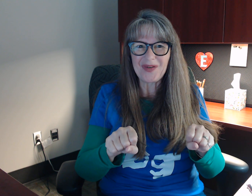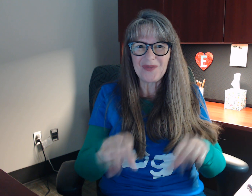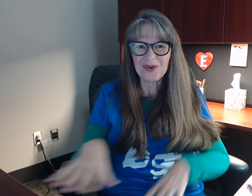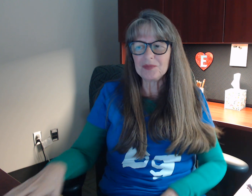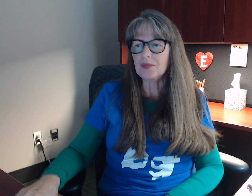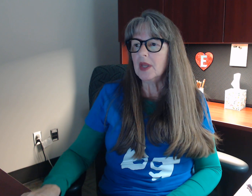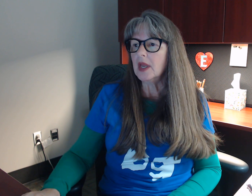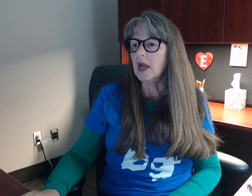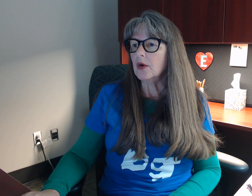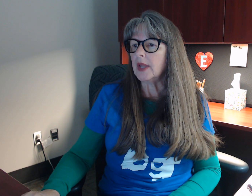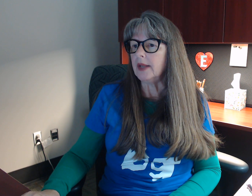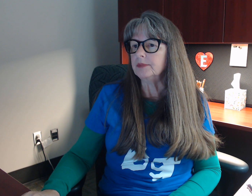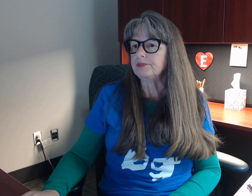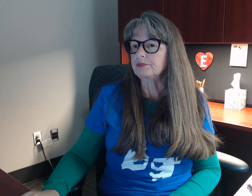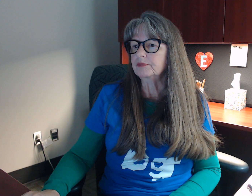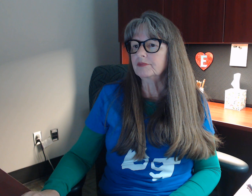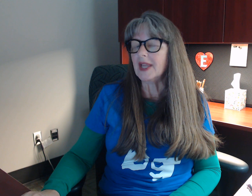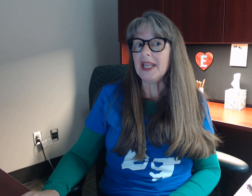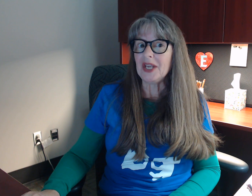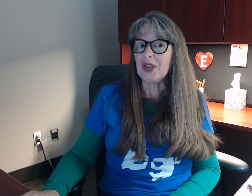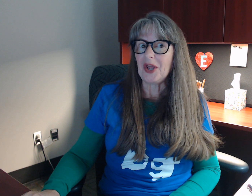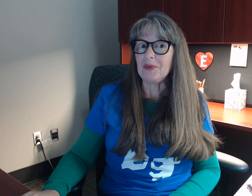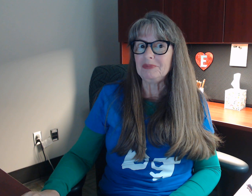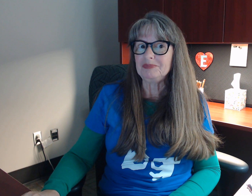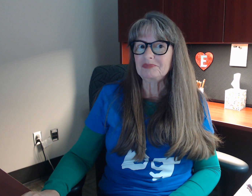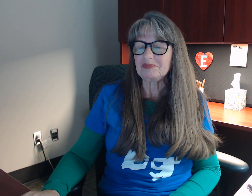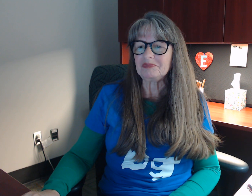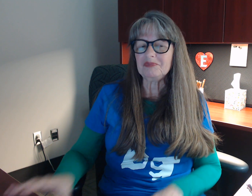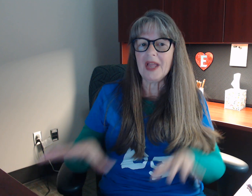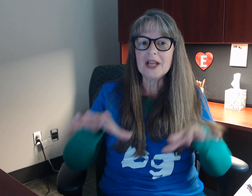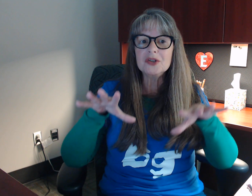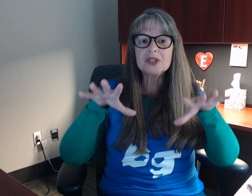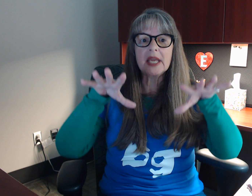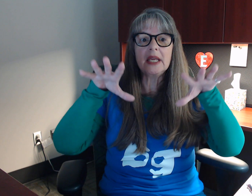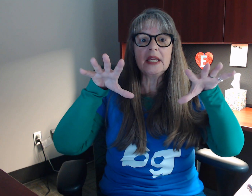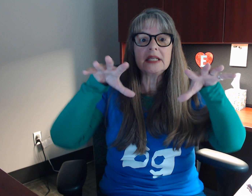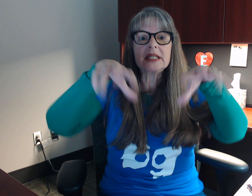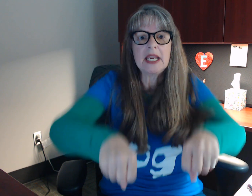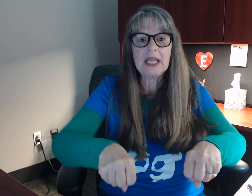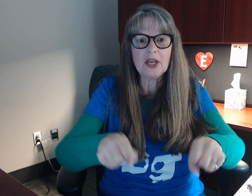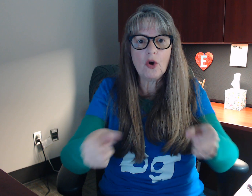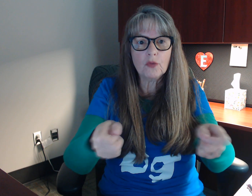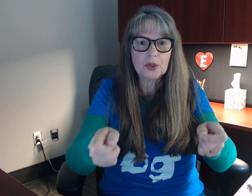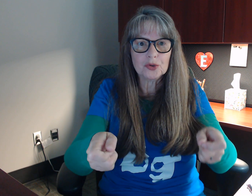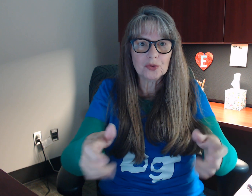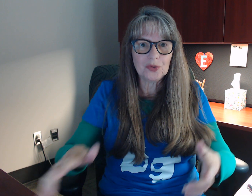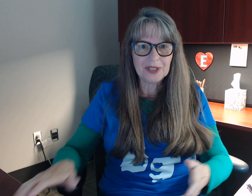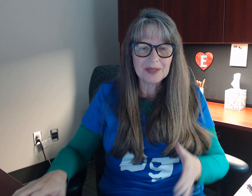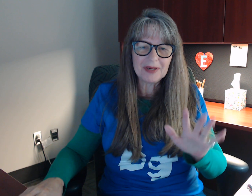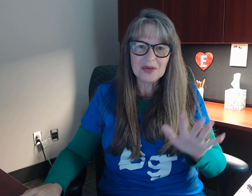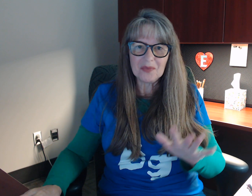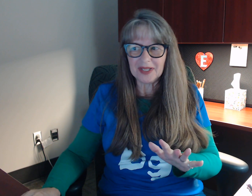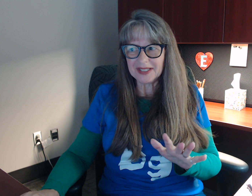over. Okay, taking it up. I could say taking it over and controlling it, but I didn't want to get